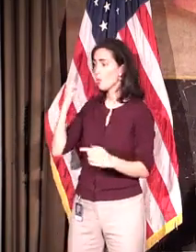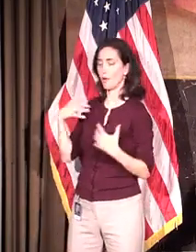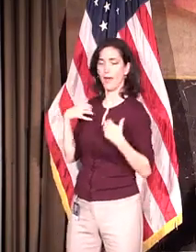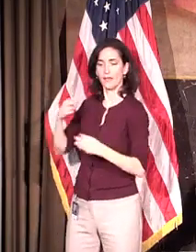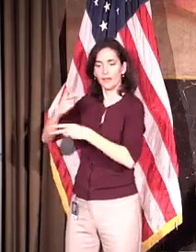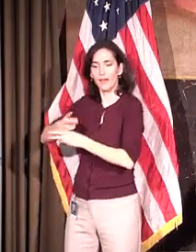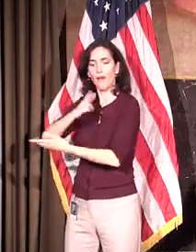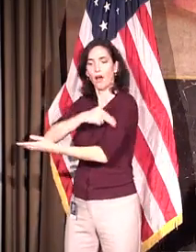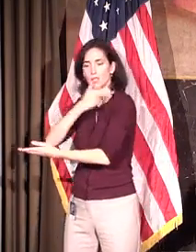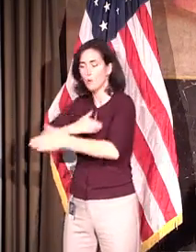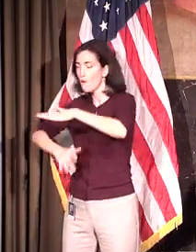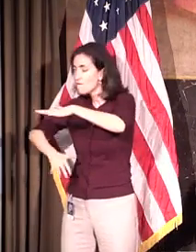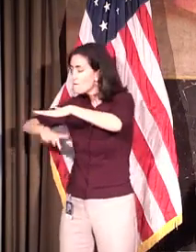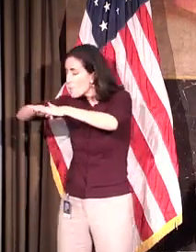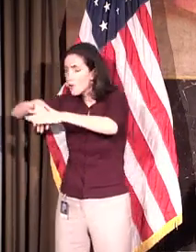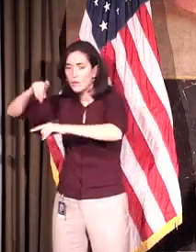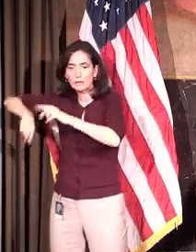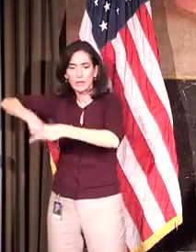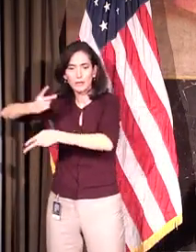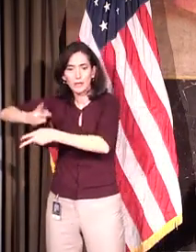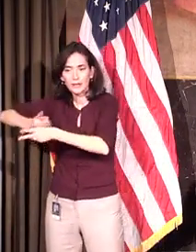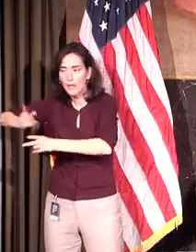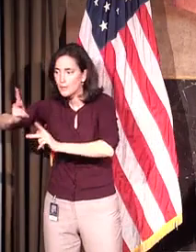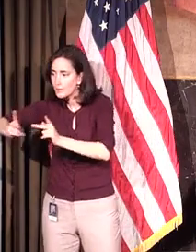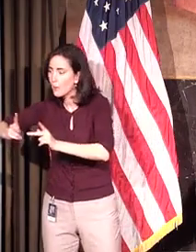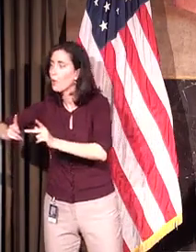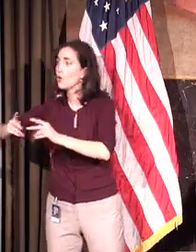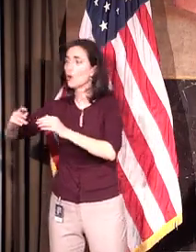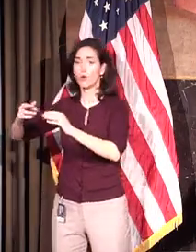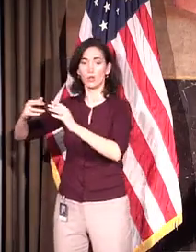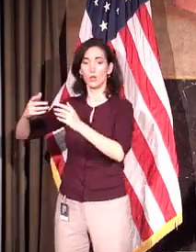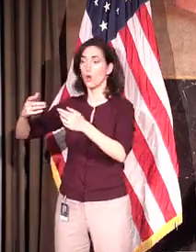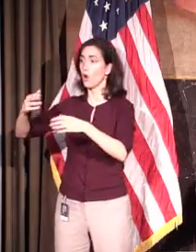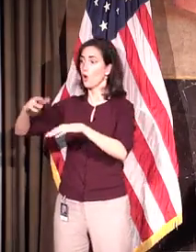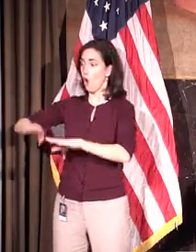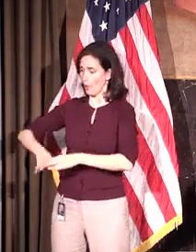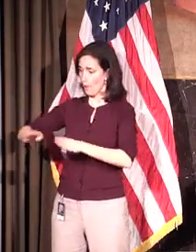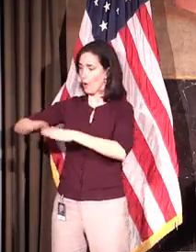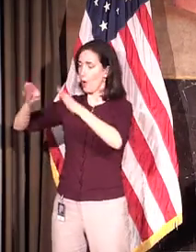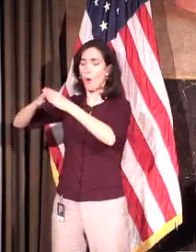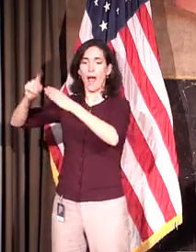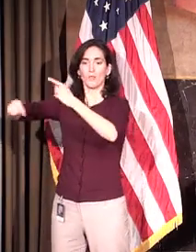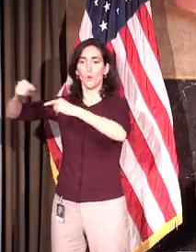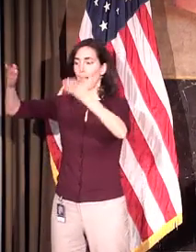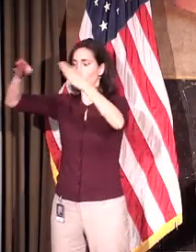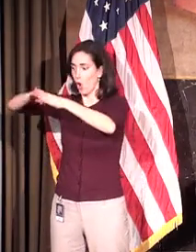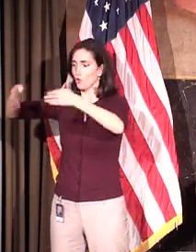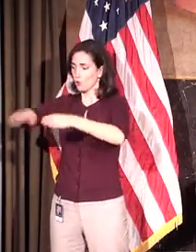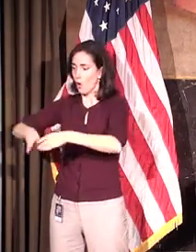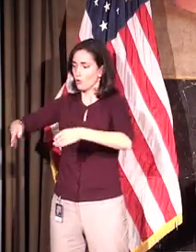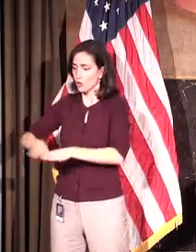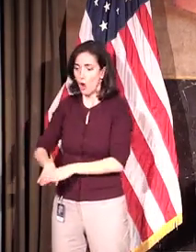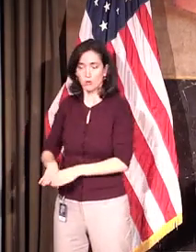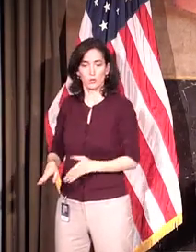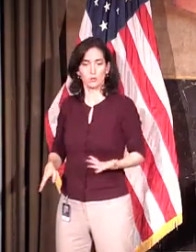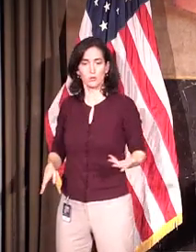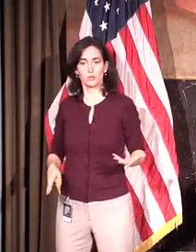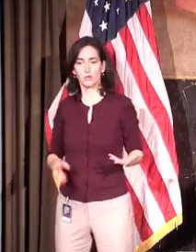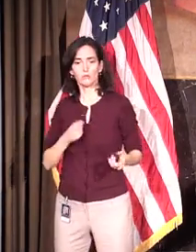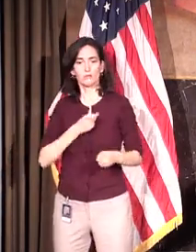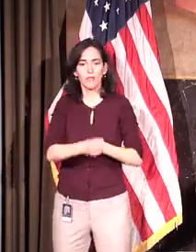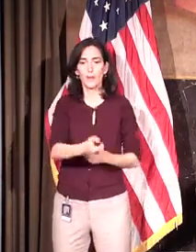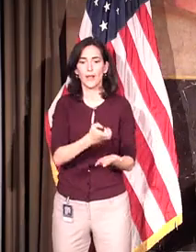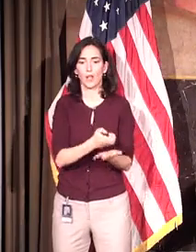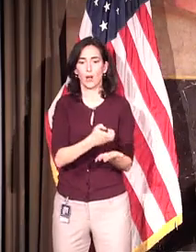life-saving care and have to go backwards in terms of restrictions, because you're not inspiring confidence for people to come visit